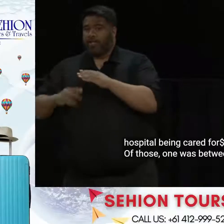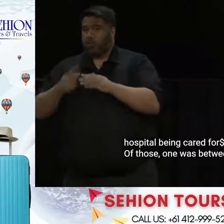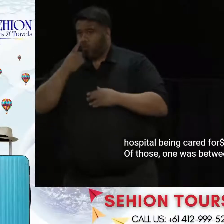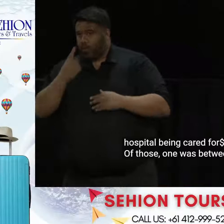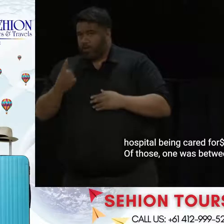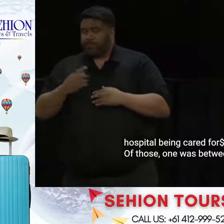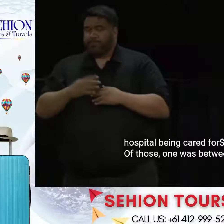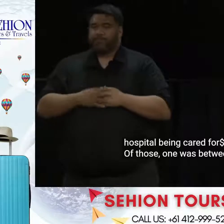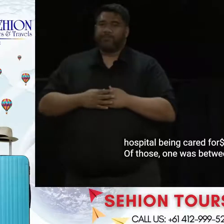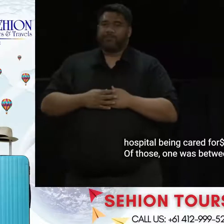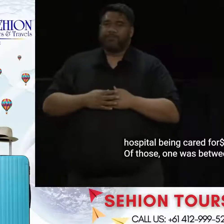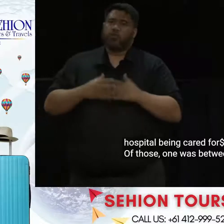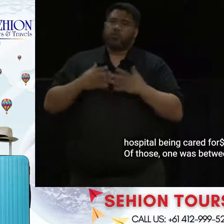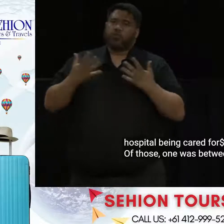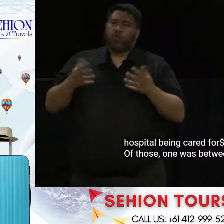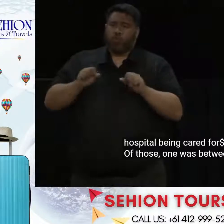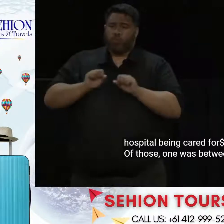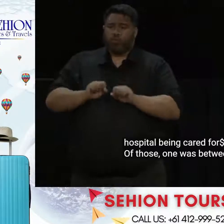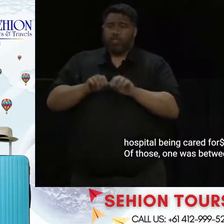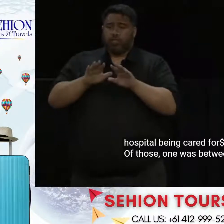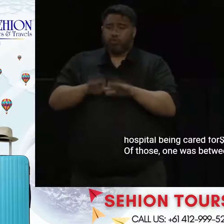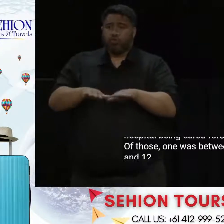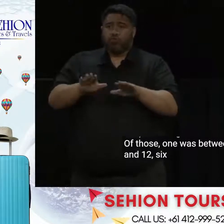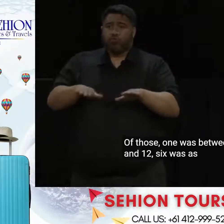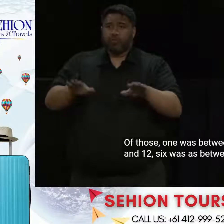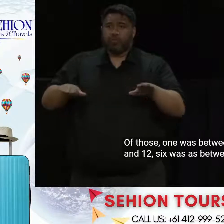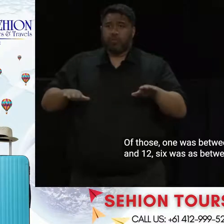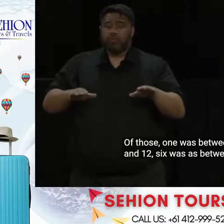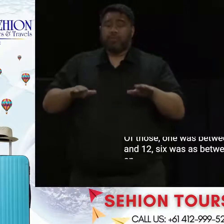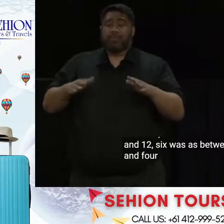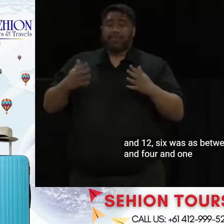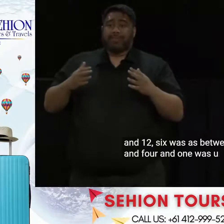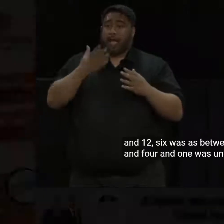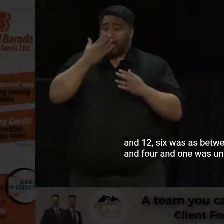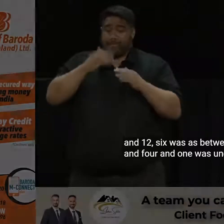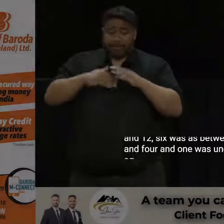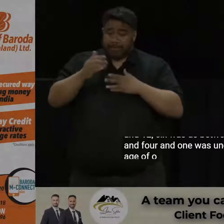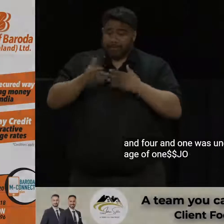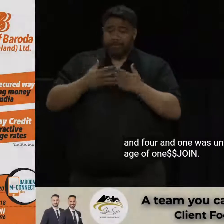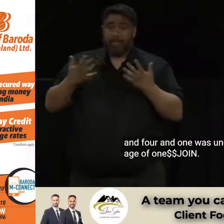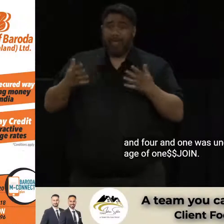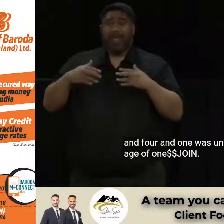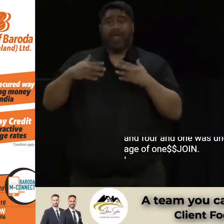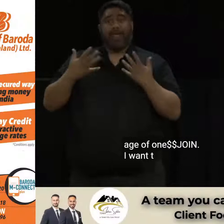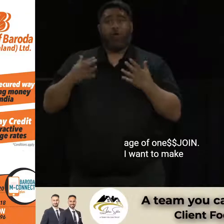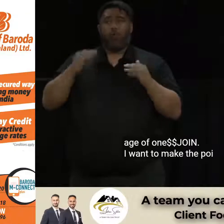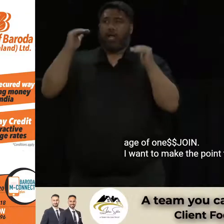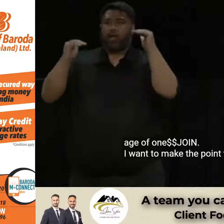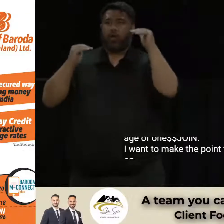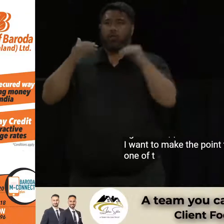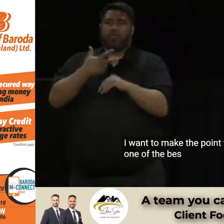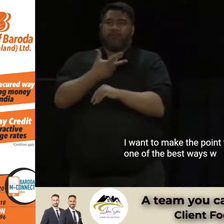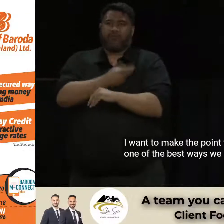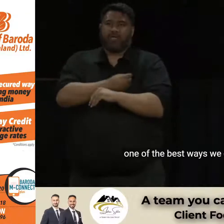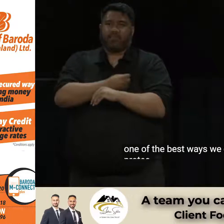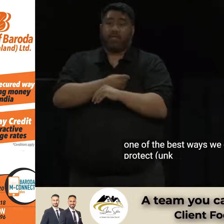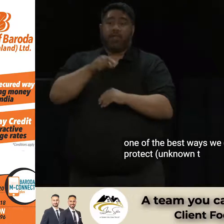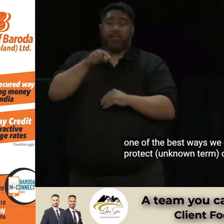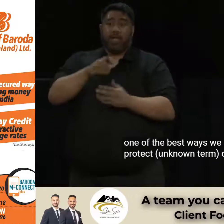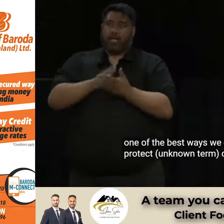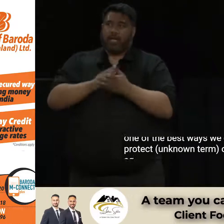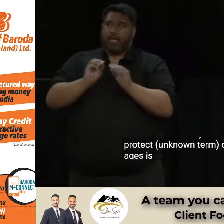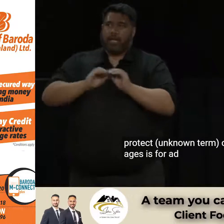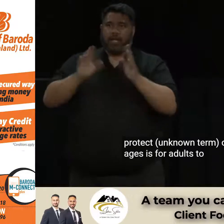can protect tamariki of all ages is for adults to be vaccinated, and there is very clear evidence that's